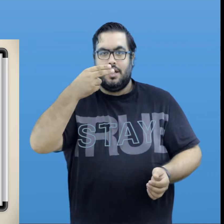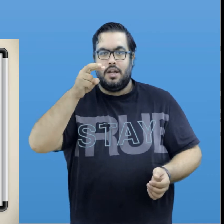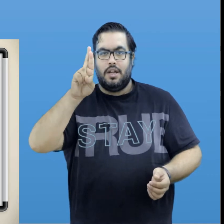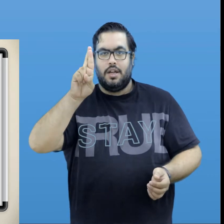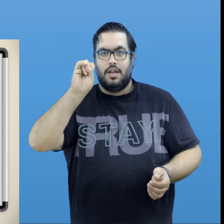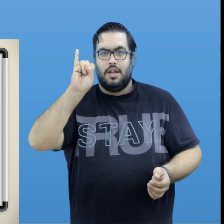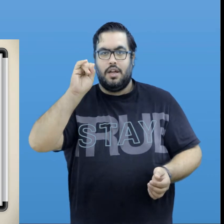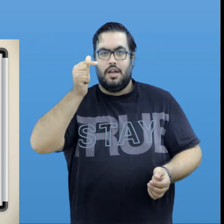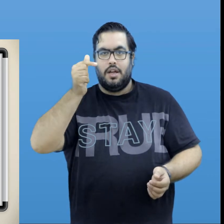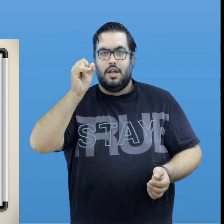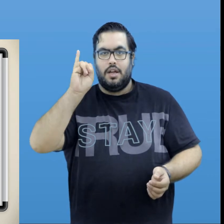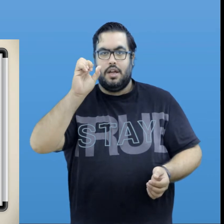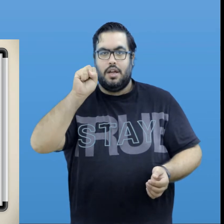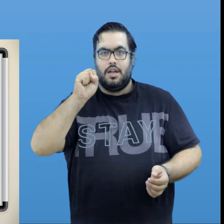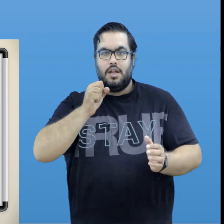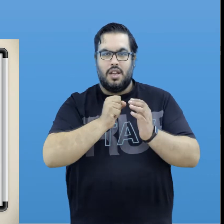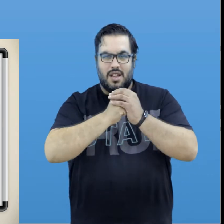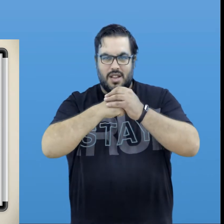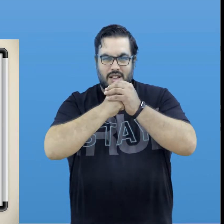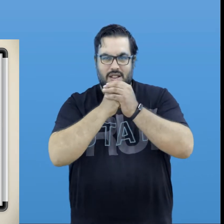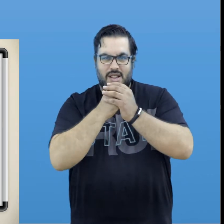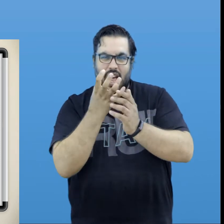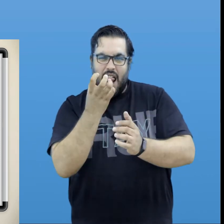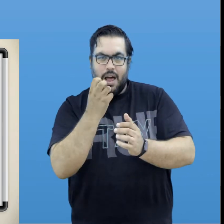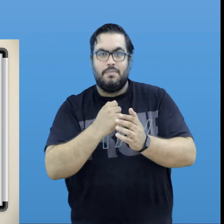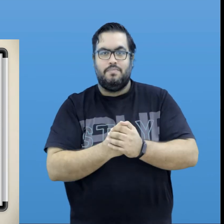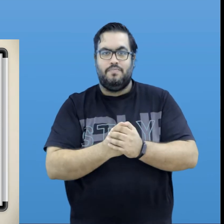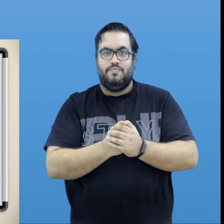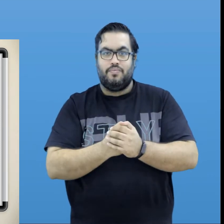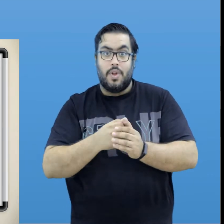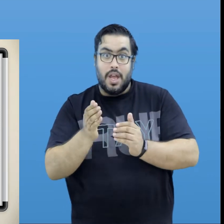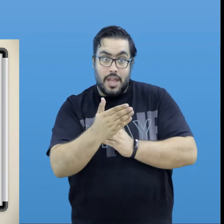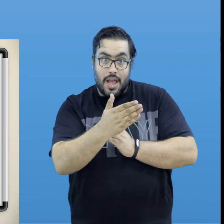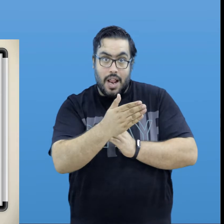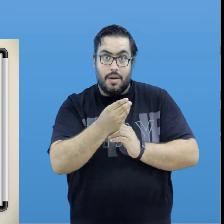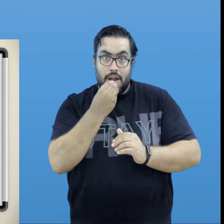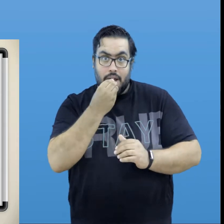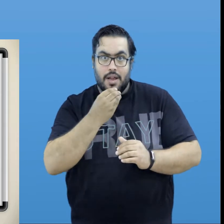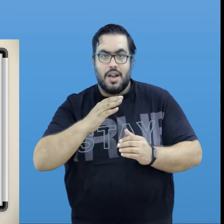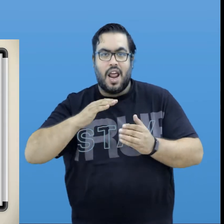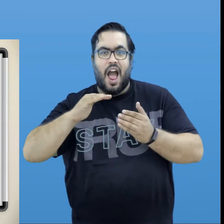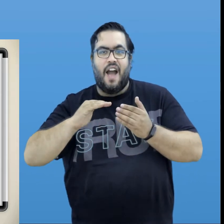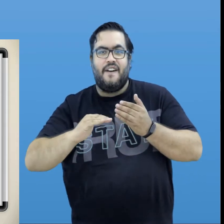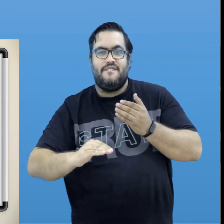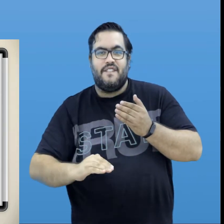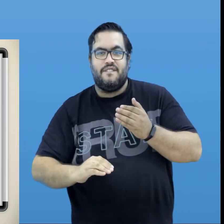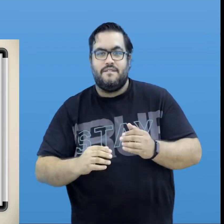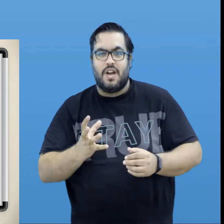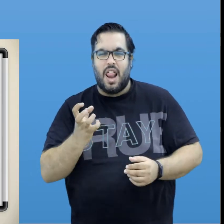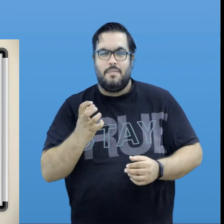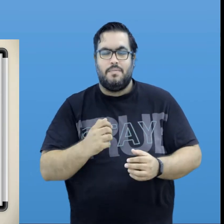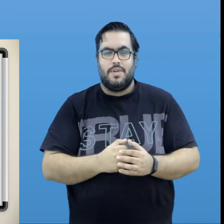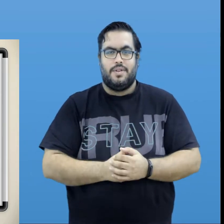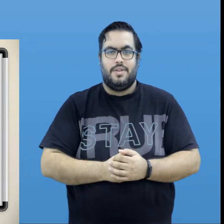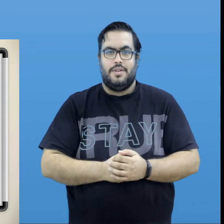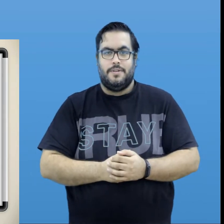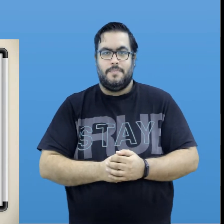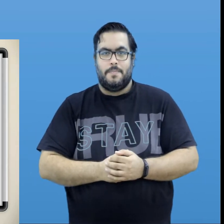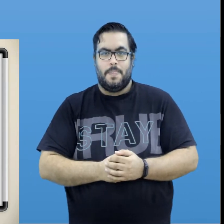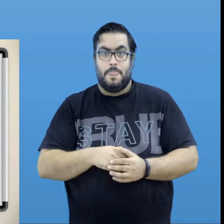chose the word necessary. Provide, we chose the word give. And the main, we chose the word